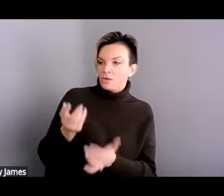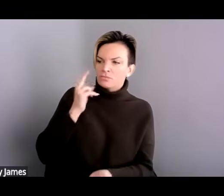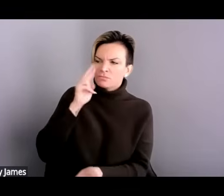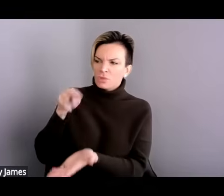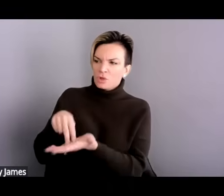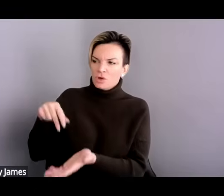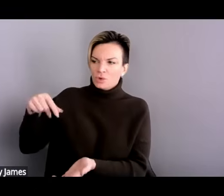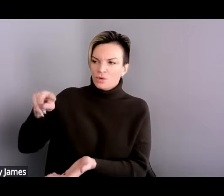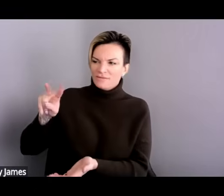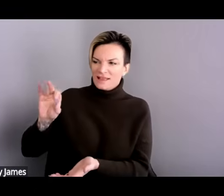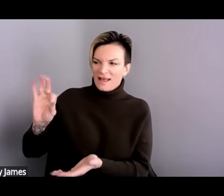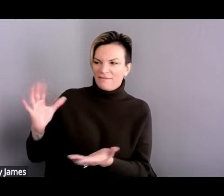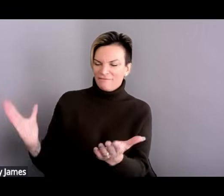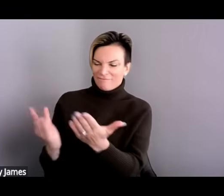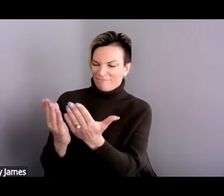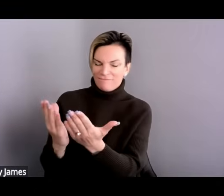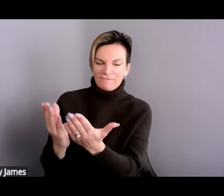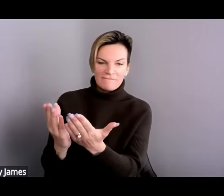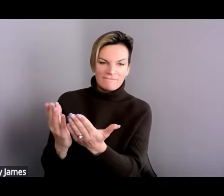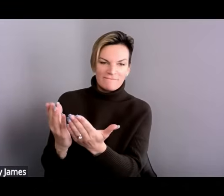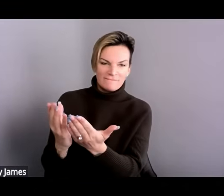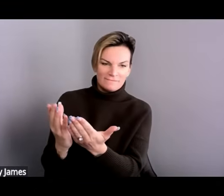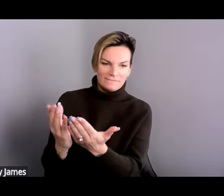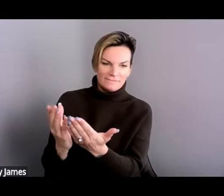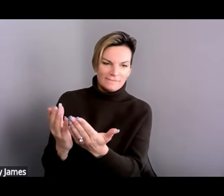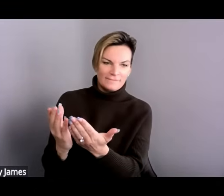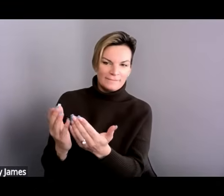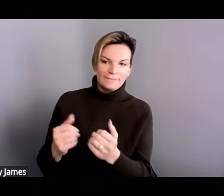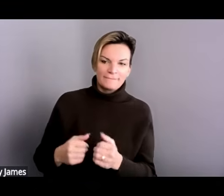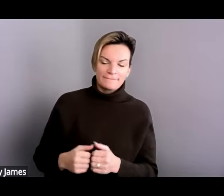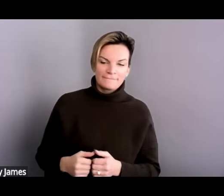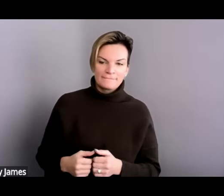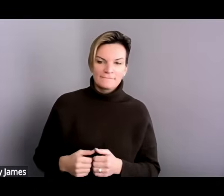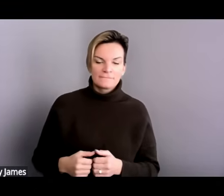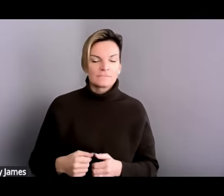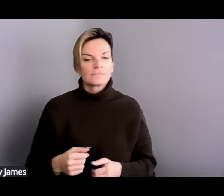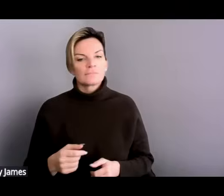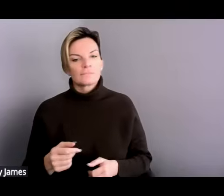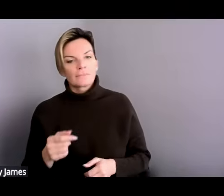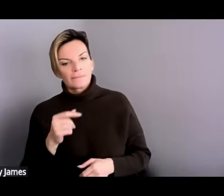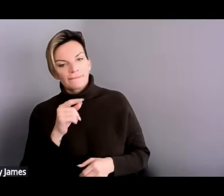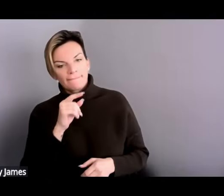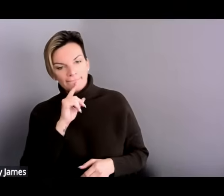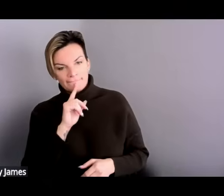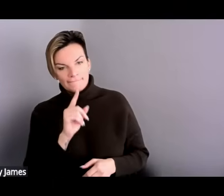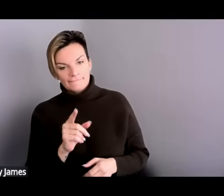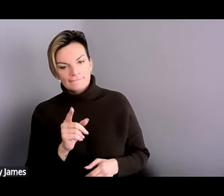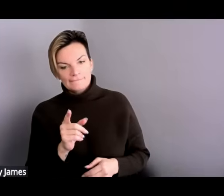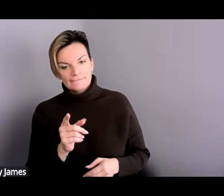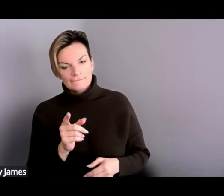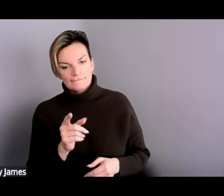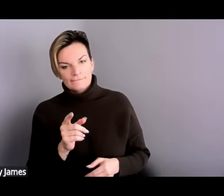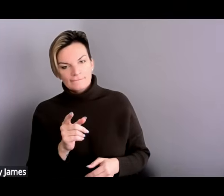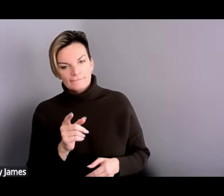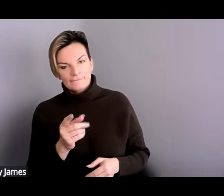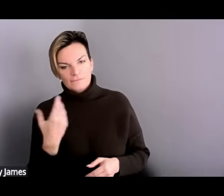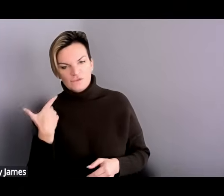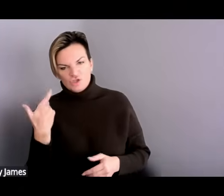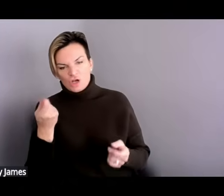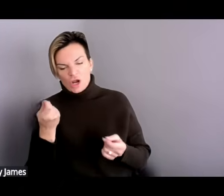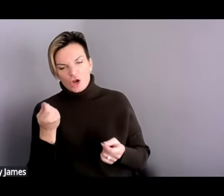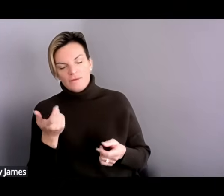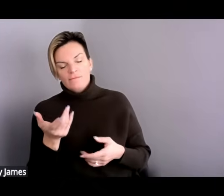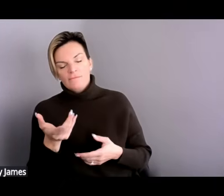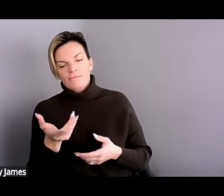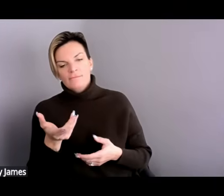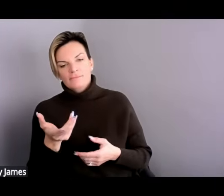Not. There were circulators As I recall,